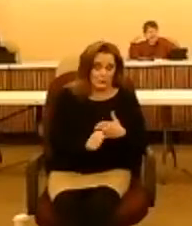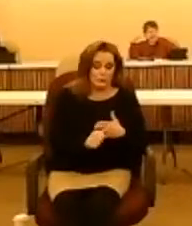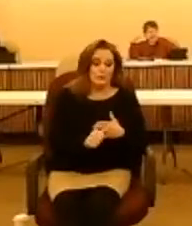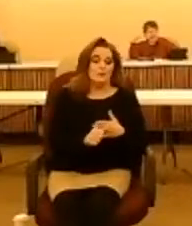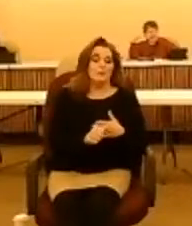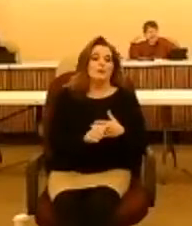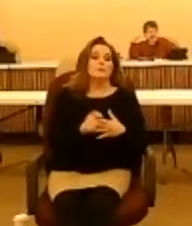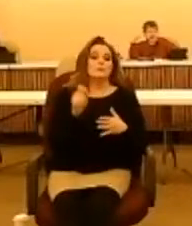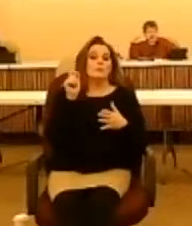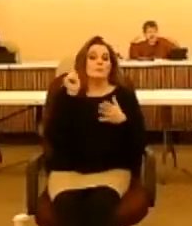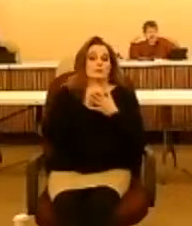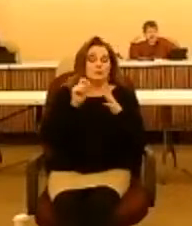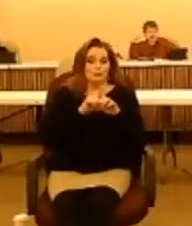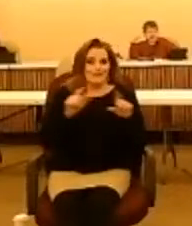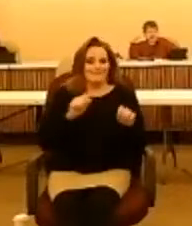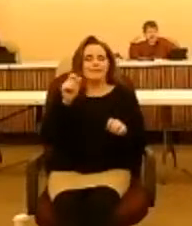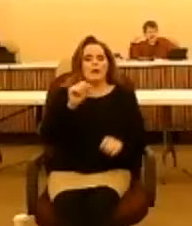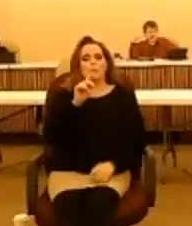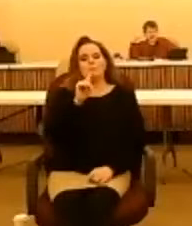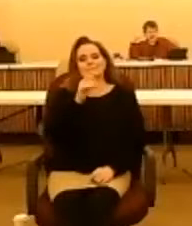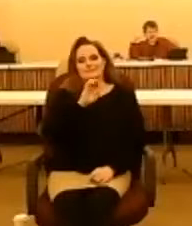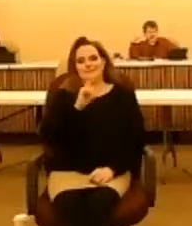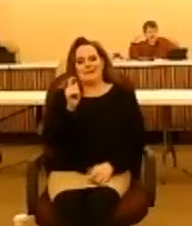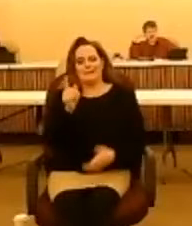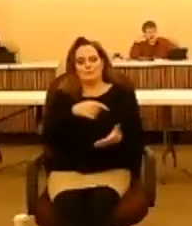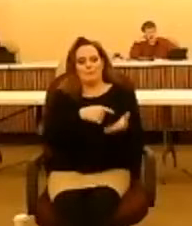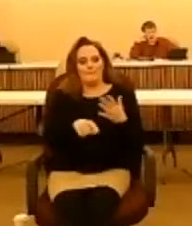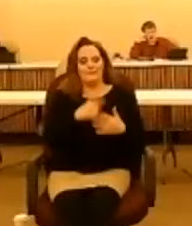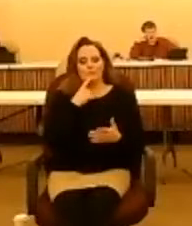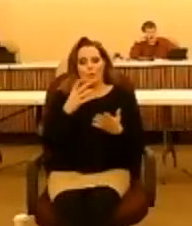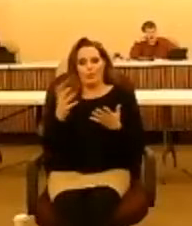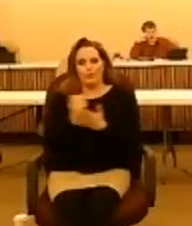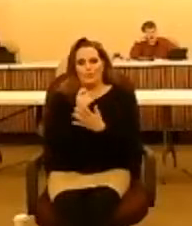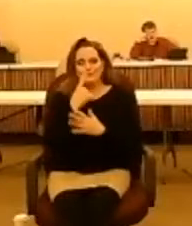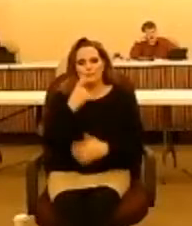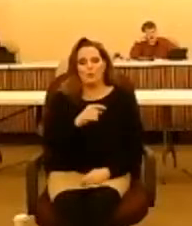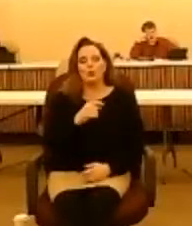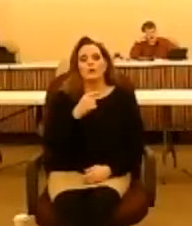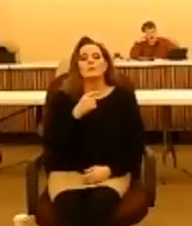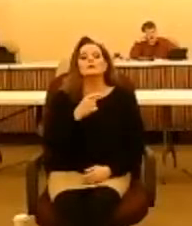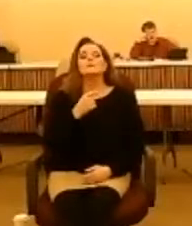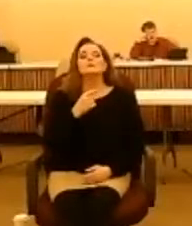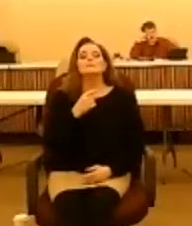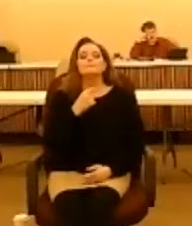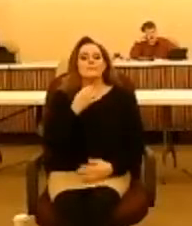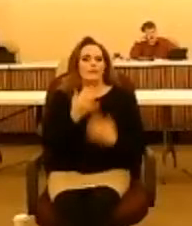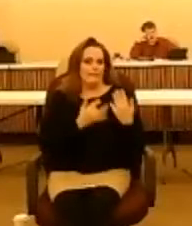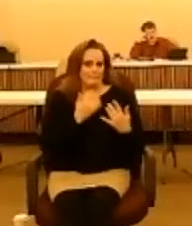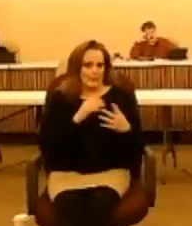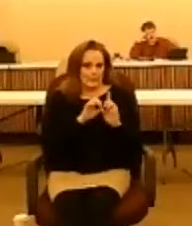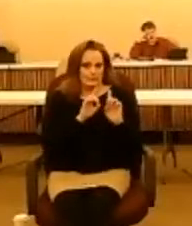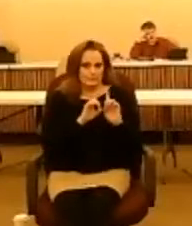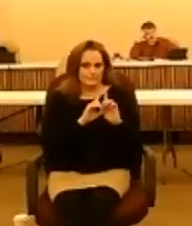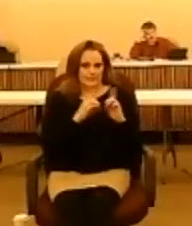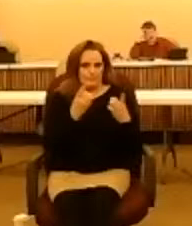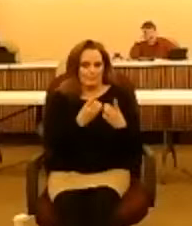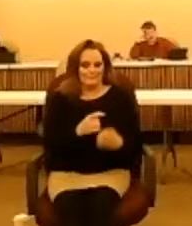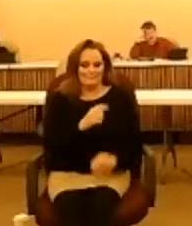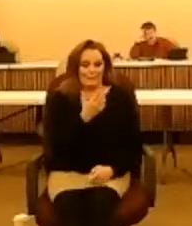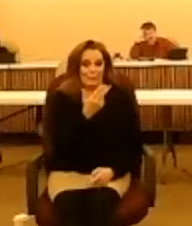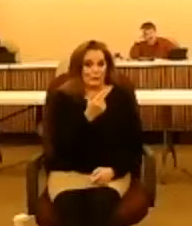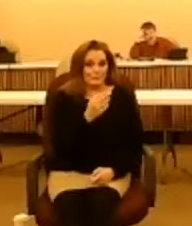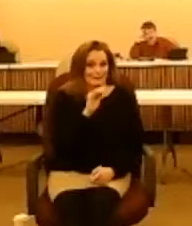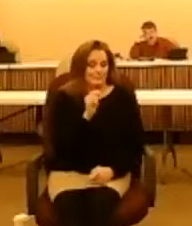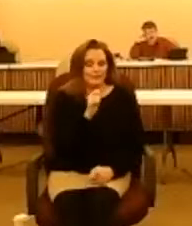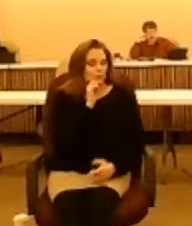check, that was the tax payment, For the fire the district. collection from the fire district. Yeah, that was a So big one. That 13 million wasn't to the